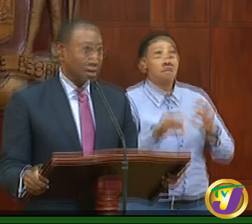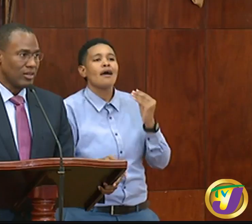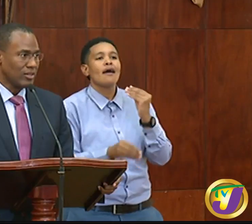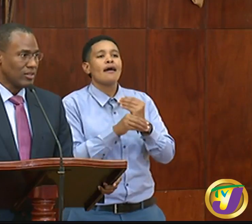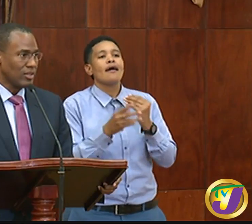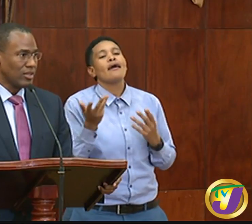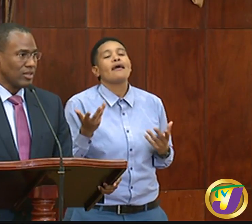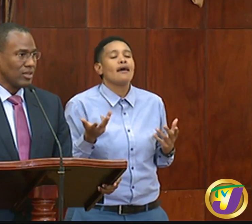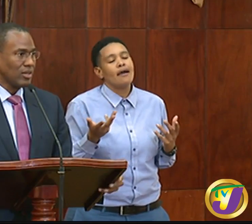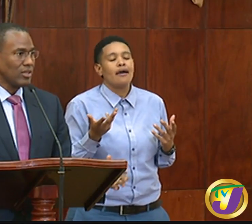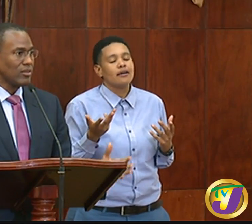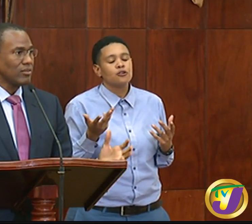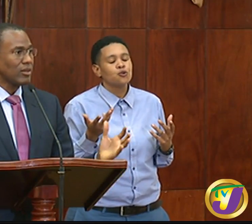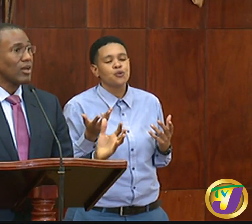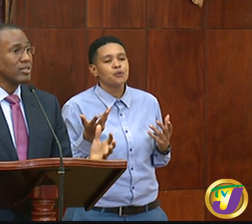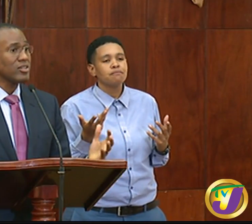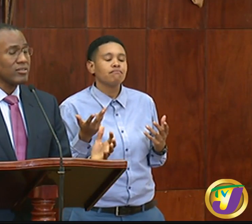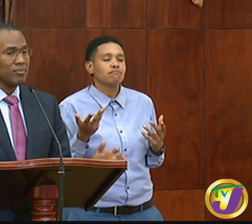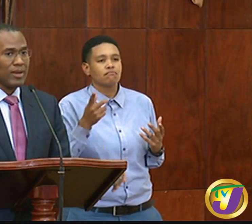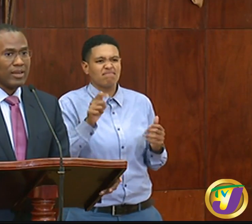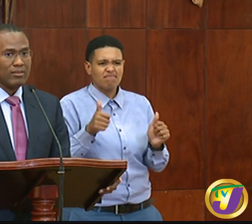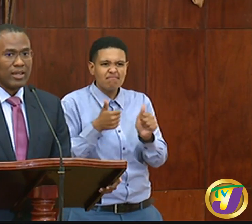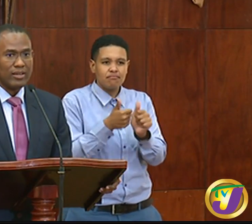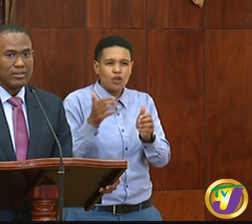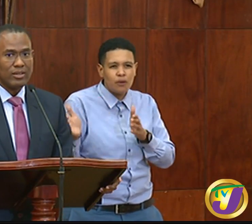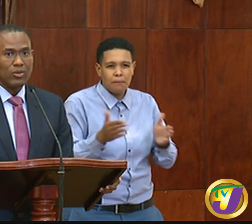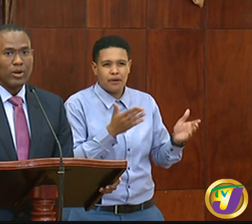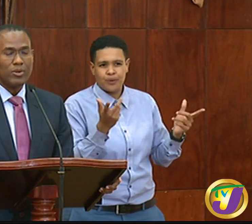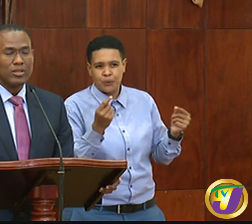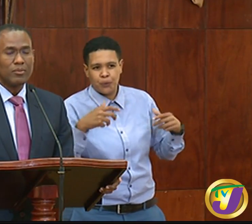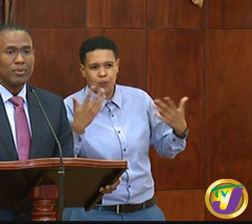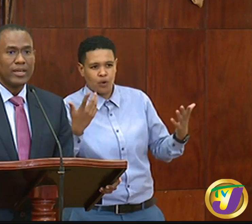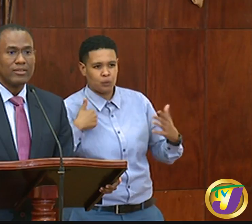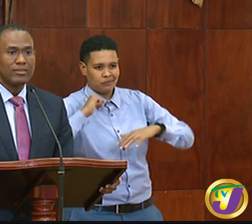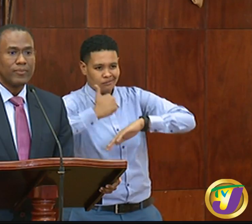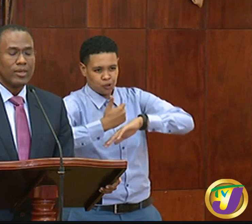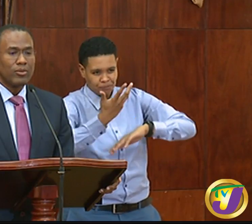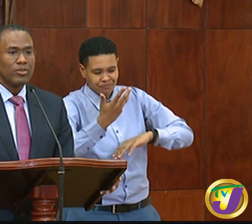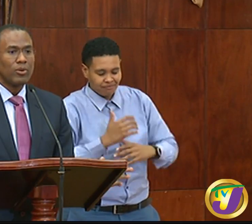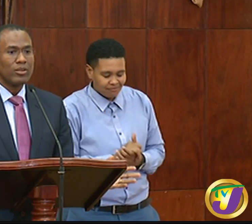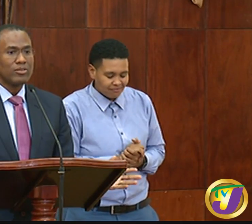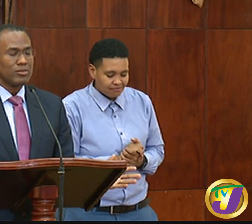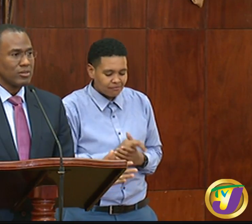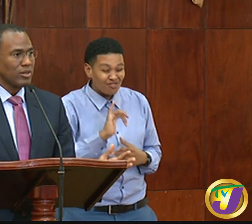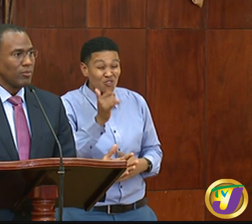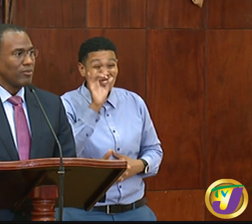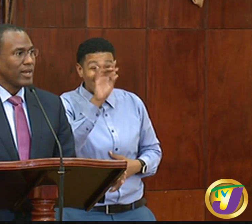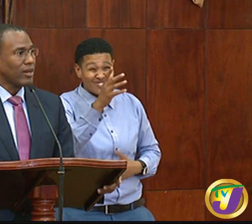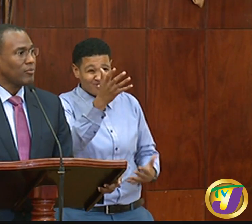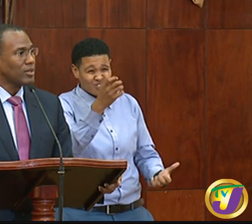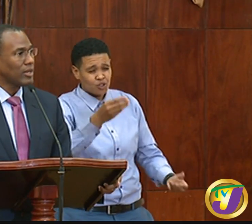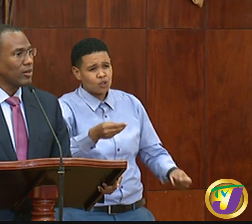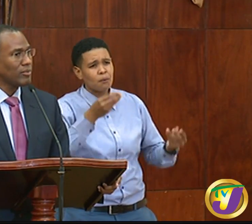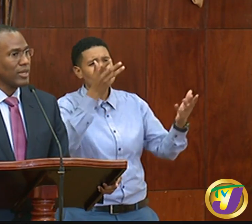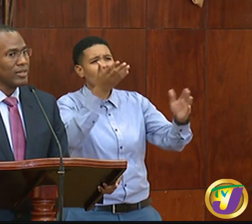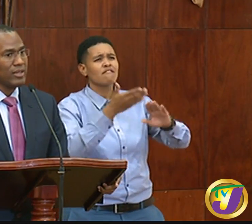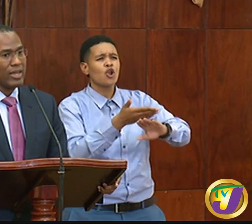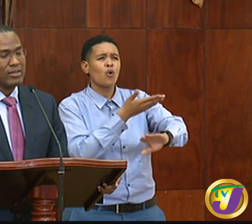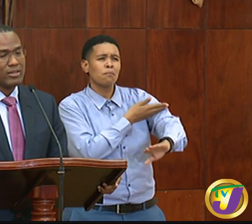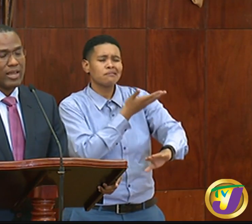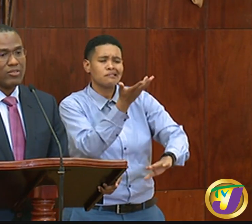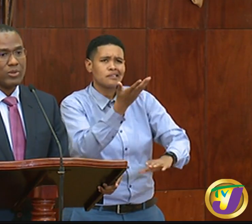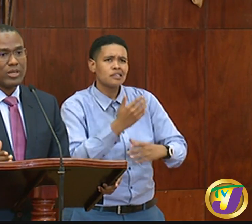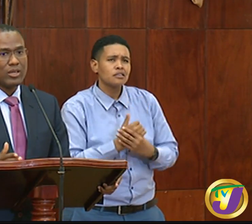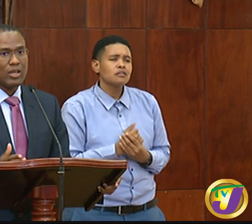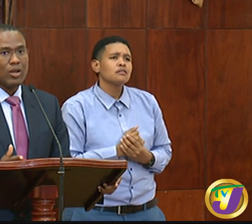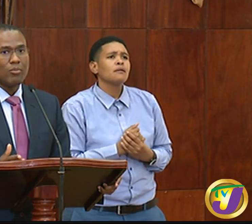the, the contingency plans that we're putting in place. We just wanted to provide an update